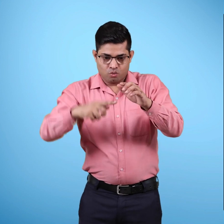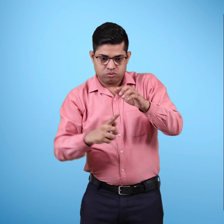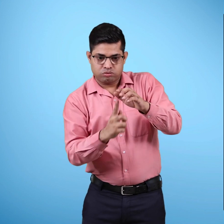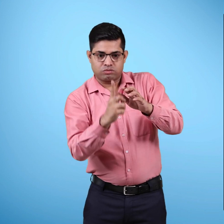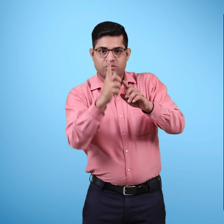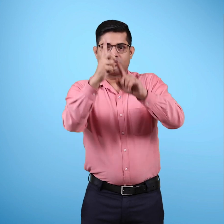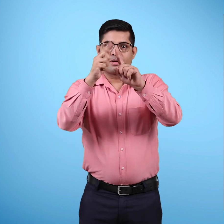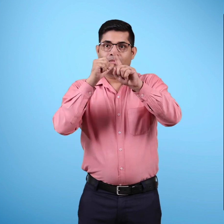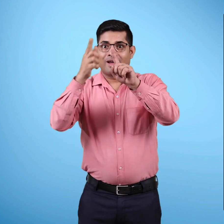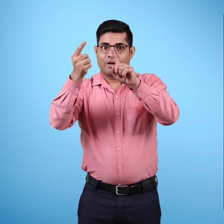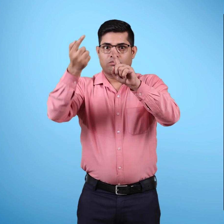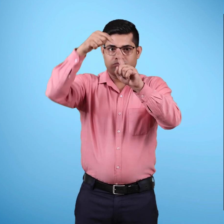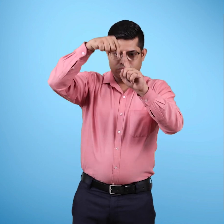and that which comes down.